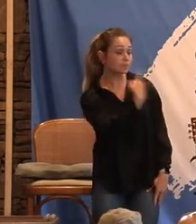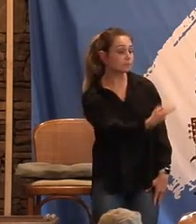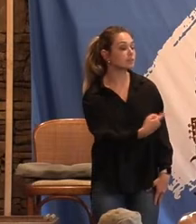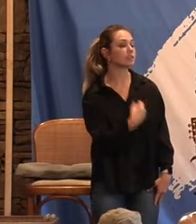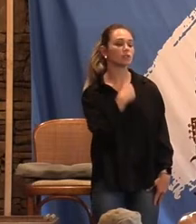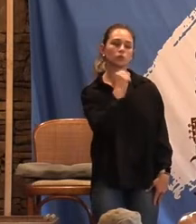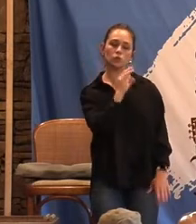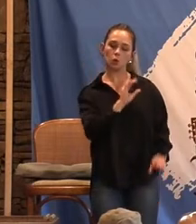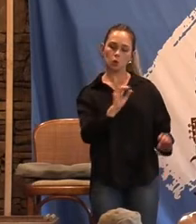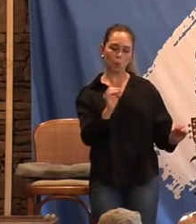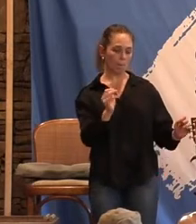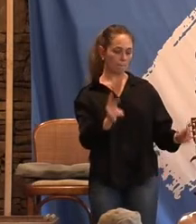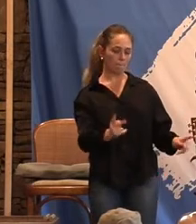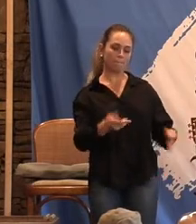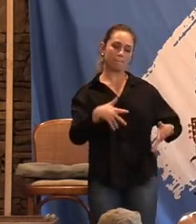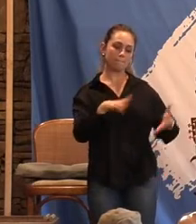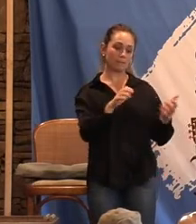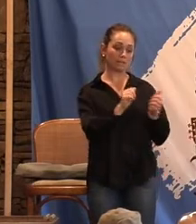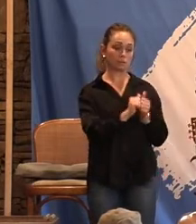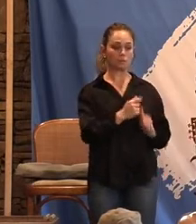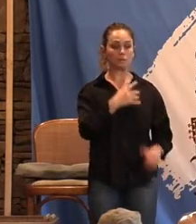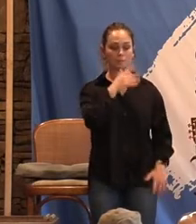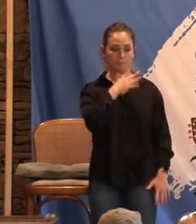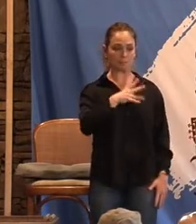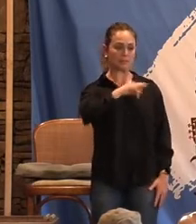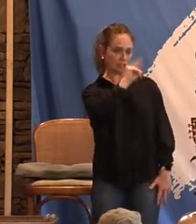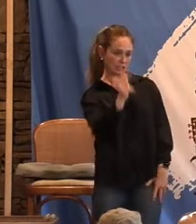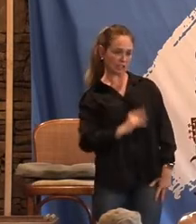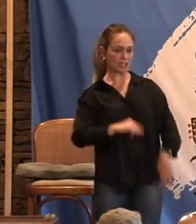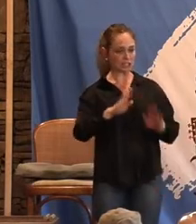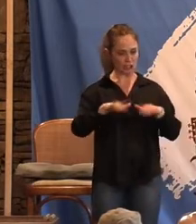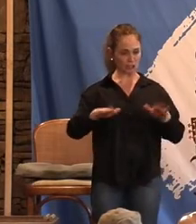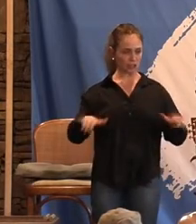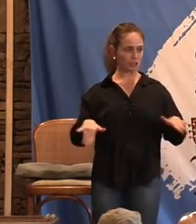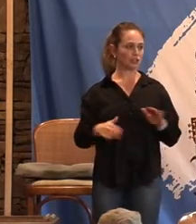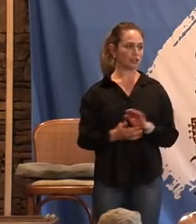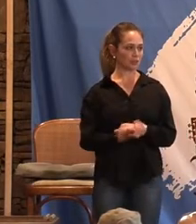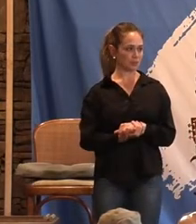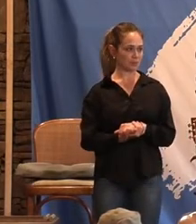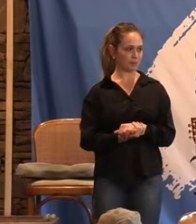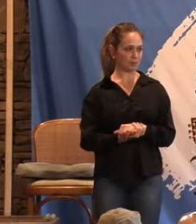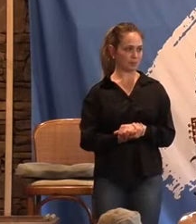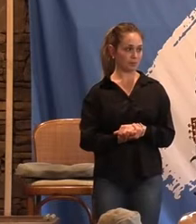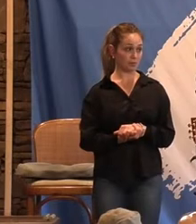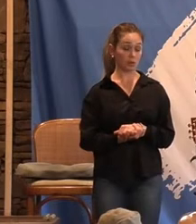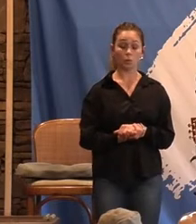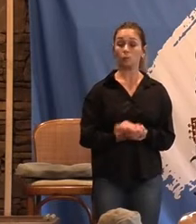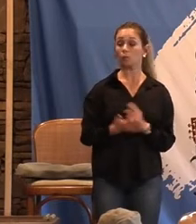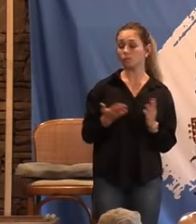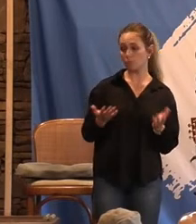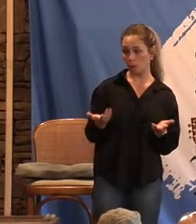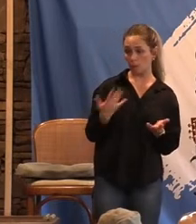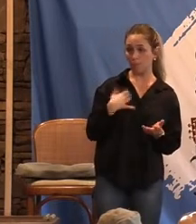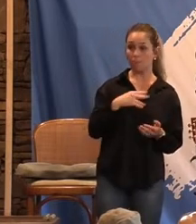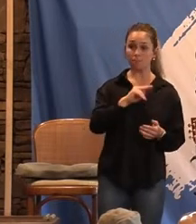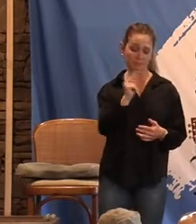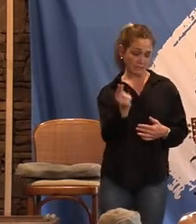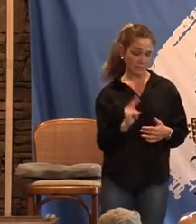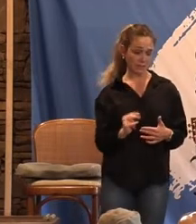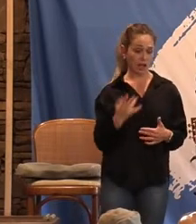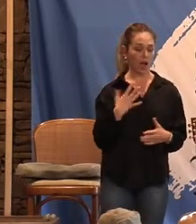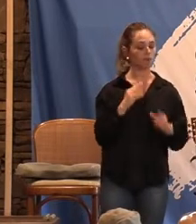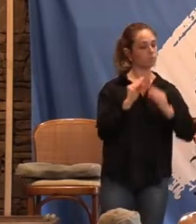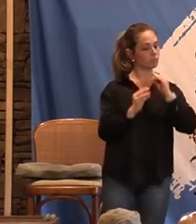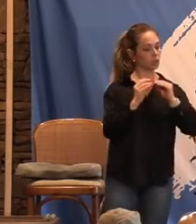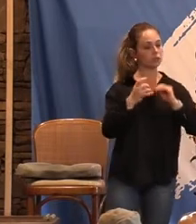don't nobody mess with Miss Nana's children. Well, Miss Nana, she got herself